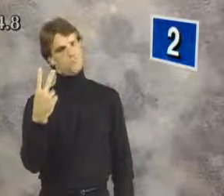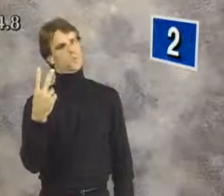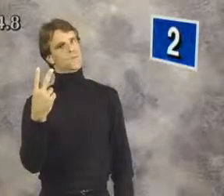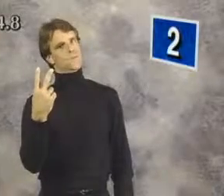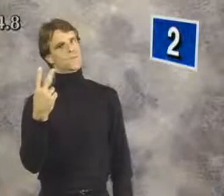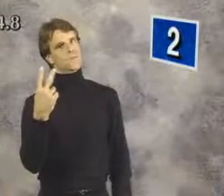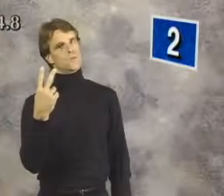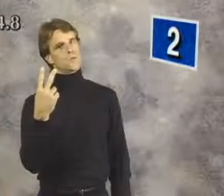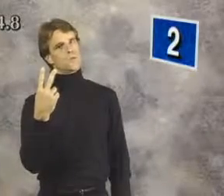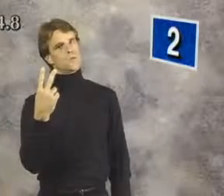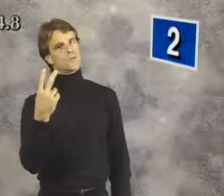2,